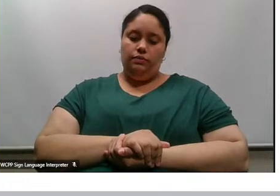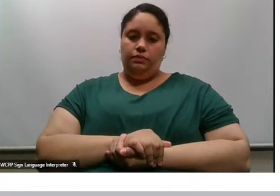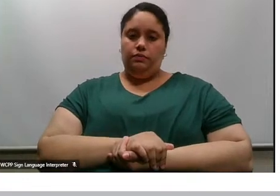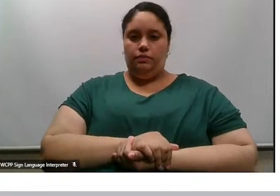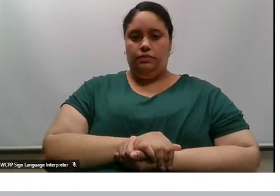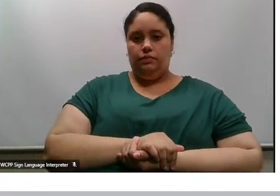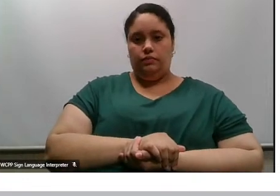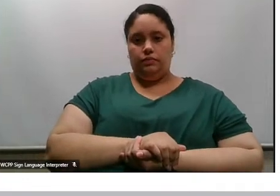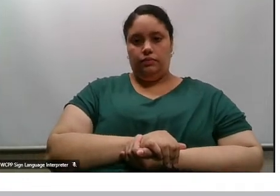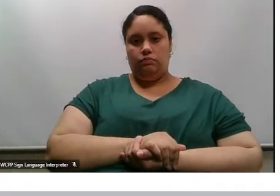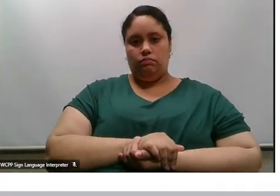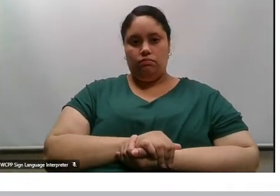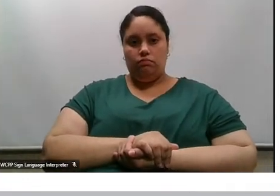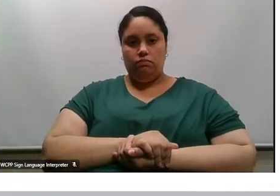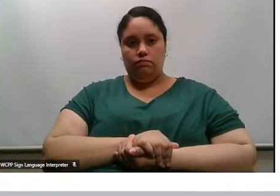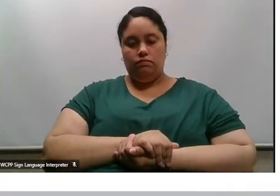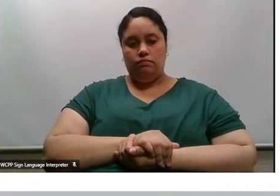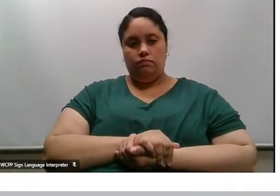CEO of the board.